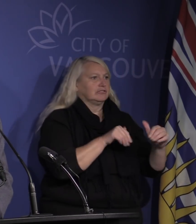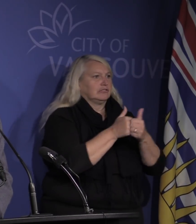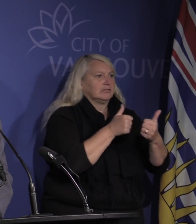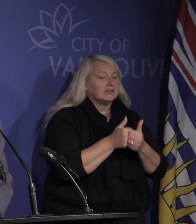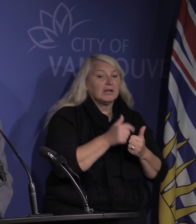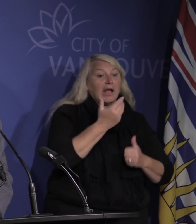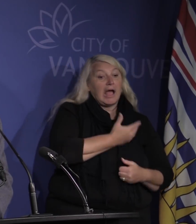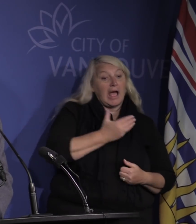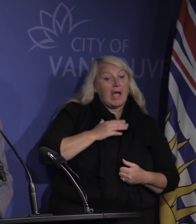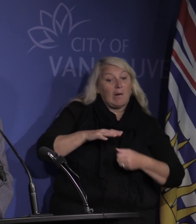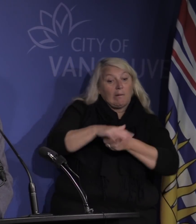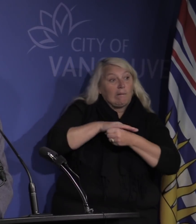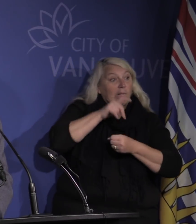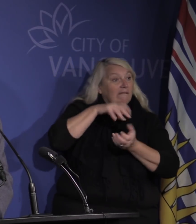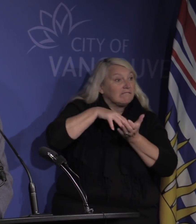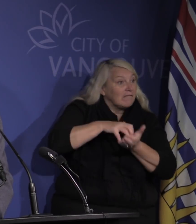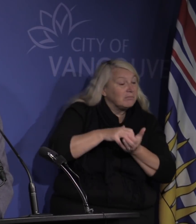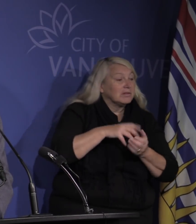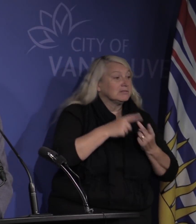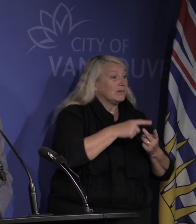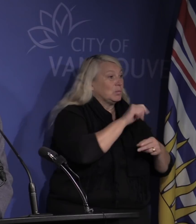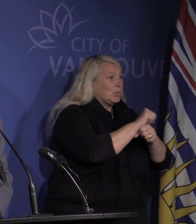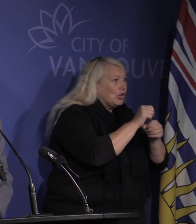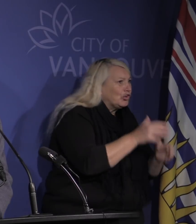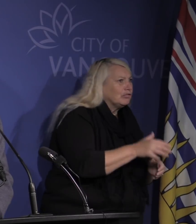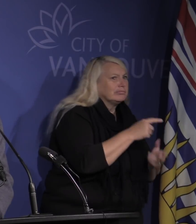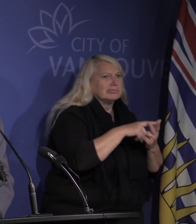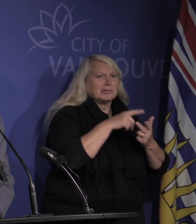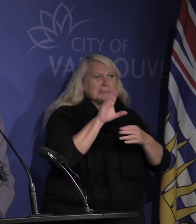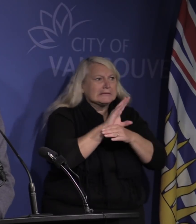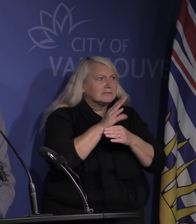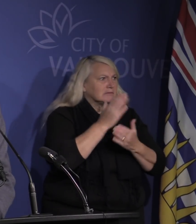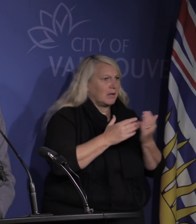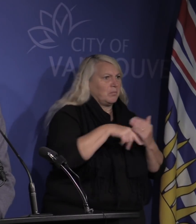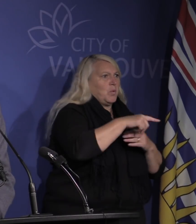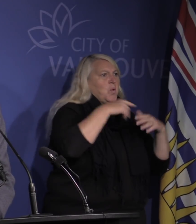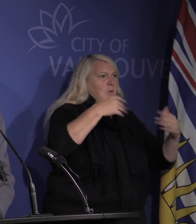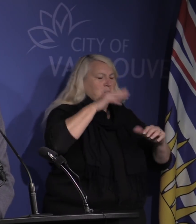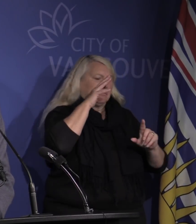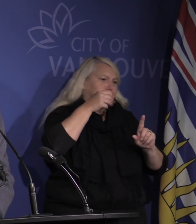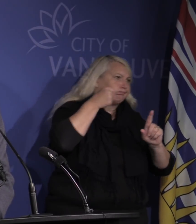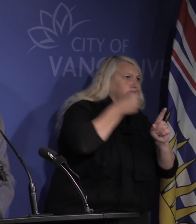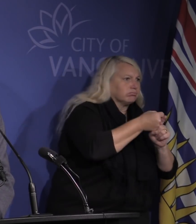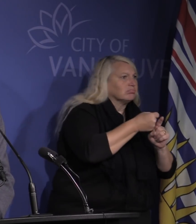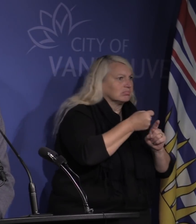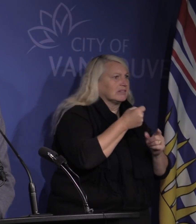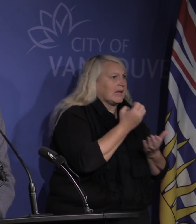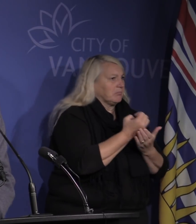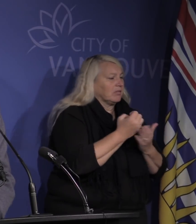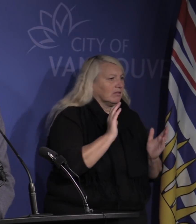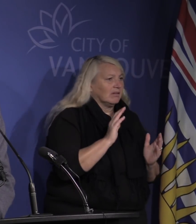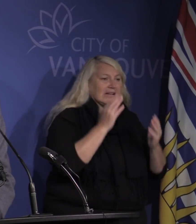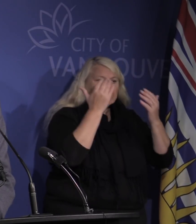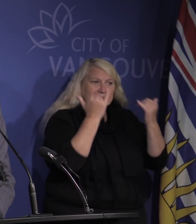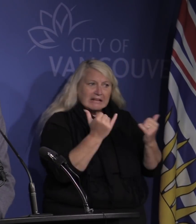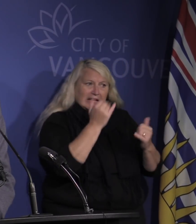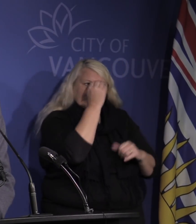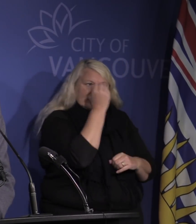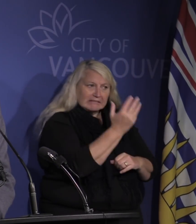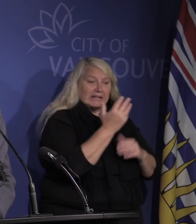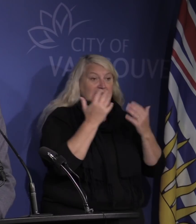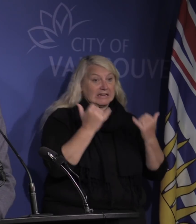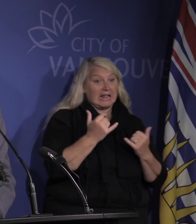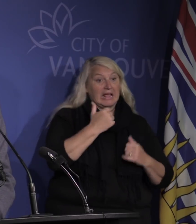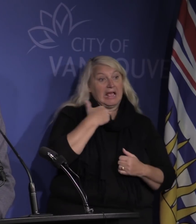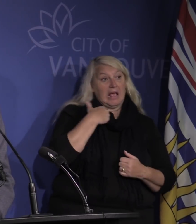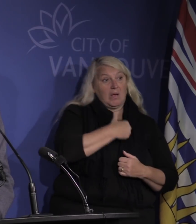vulnerable, that are facing workers, and that are facing businesses. And I want to talk quickly about what we're asking both the province and the federal